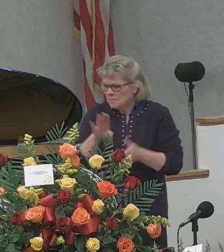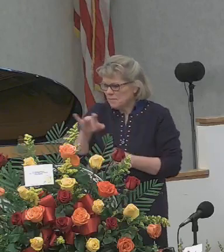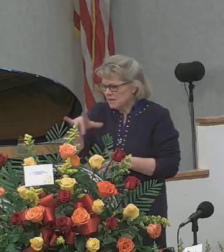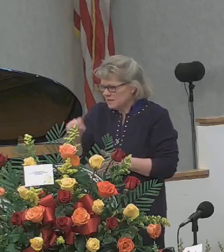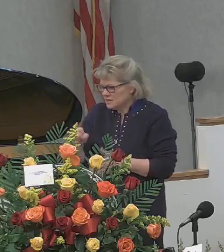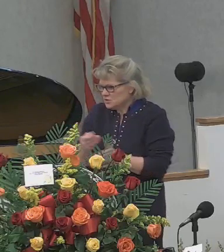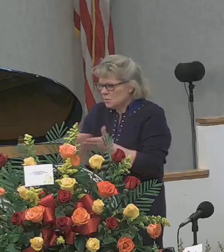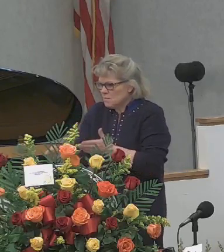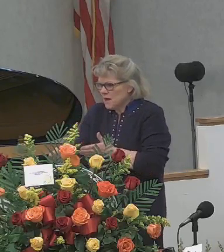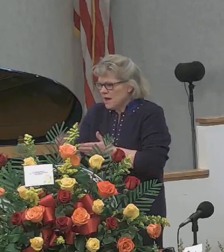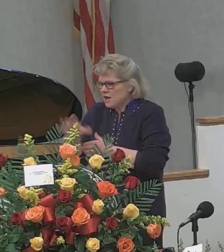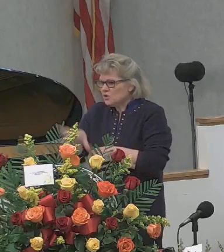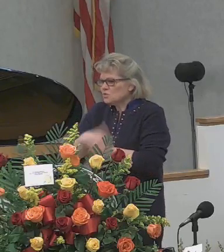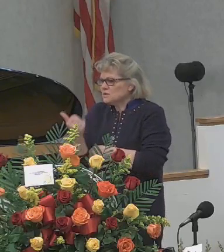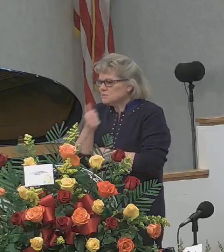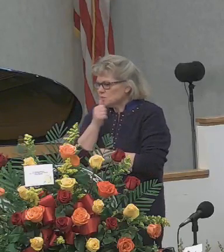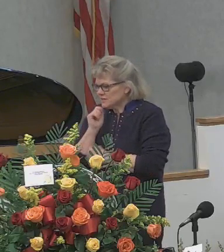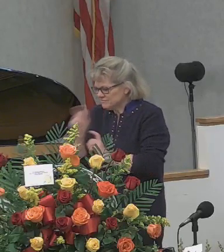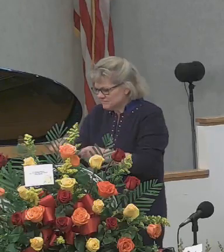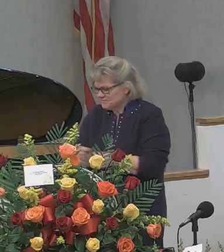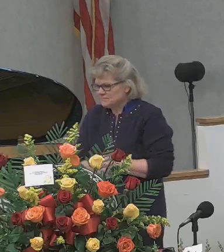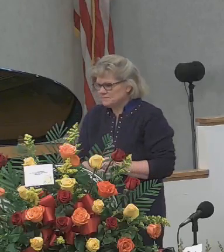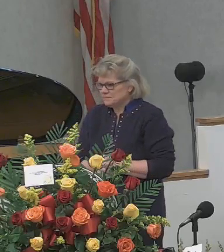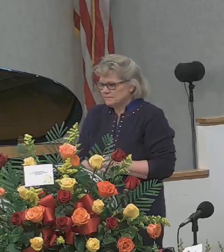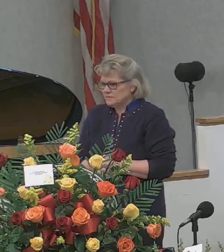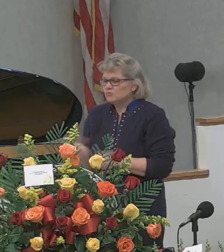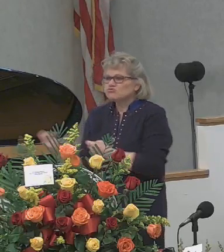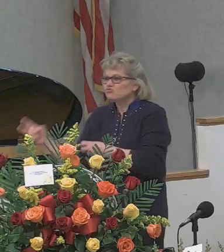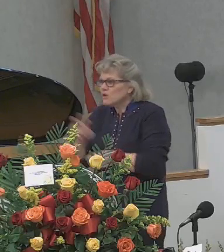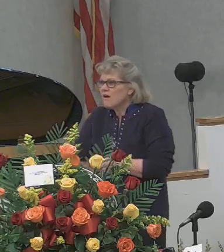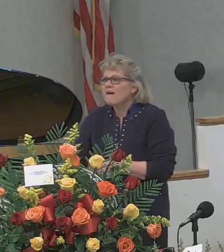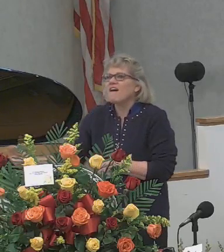us something for Christmas. He'd go out on the road and